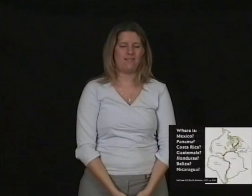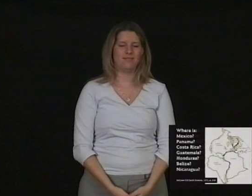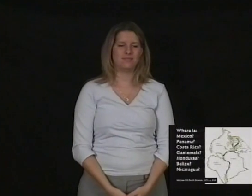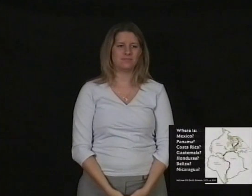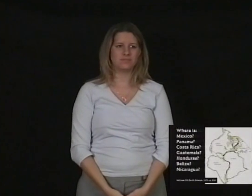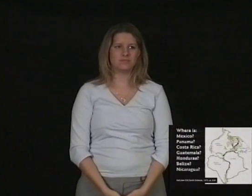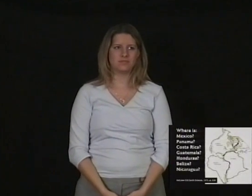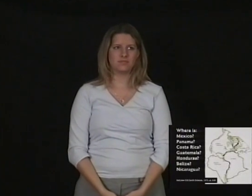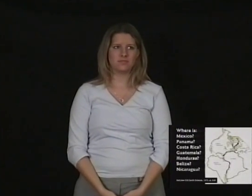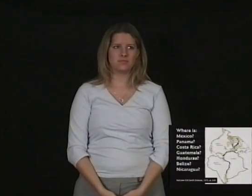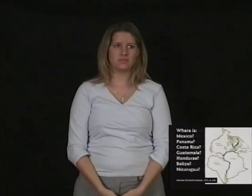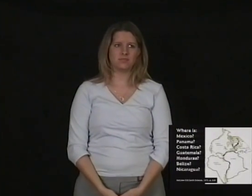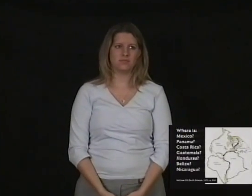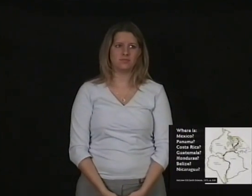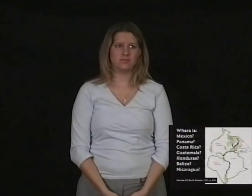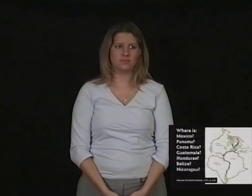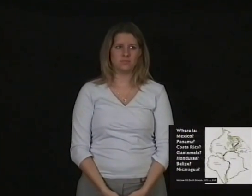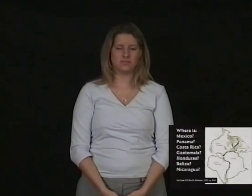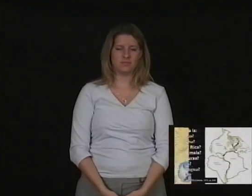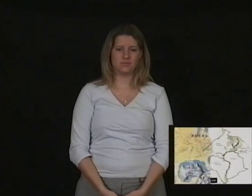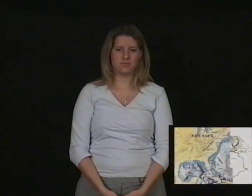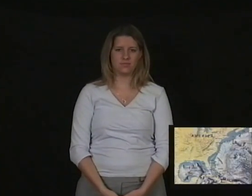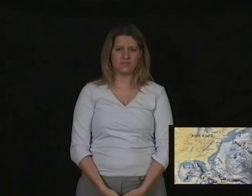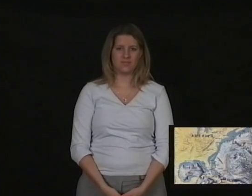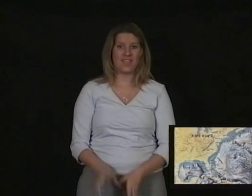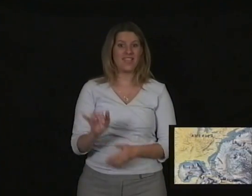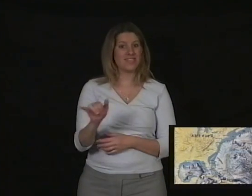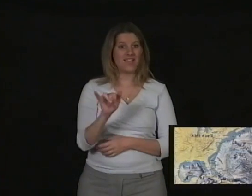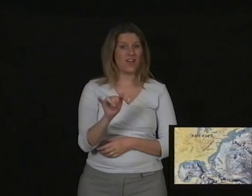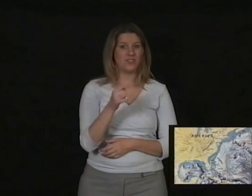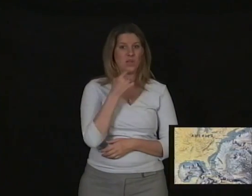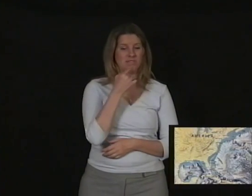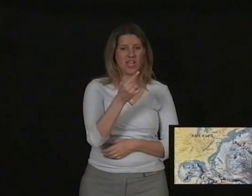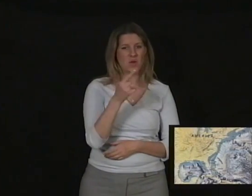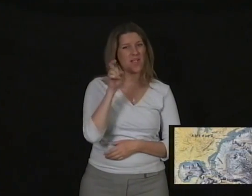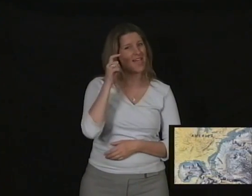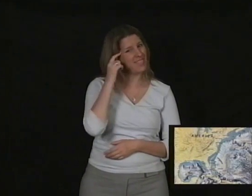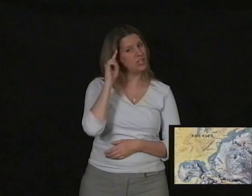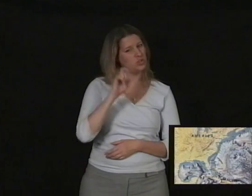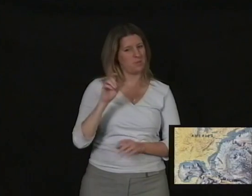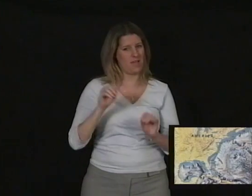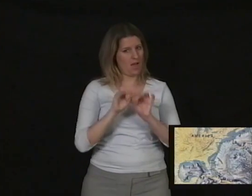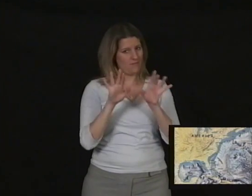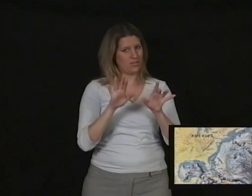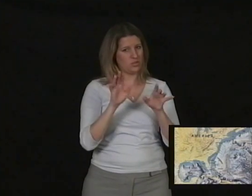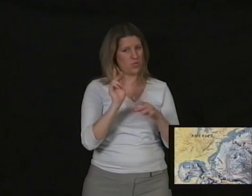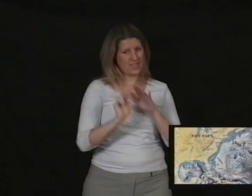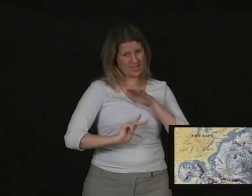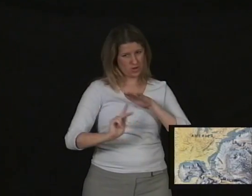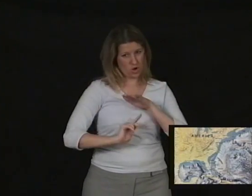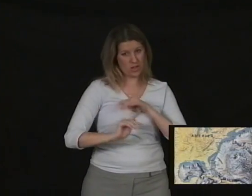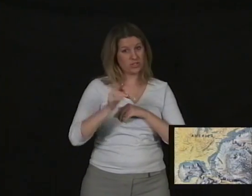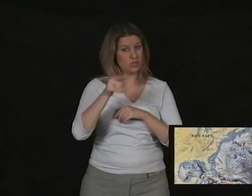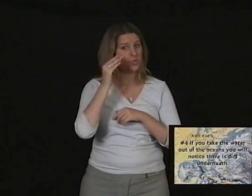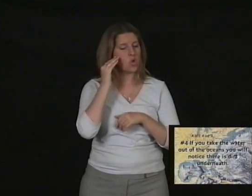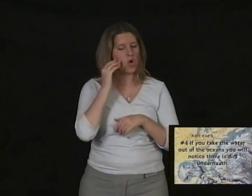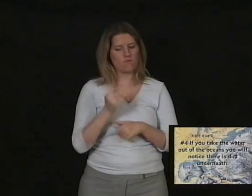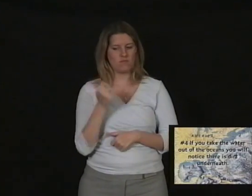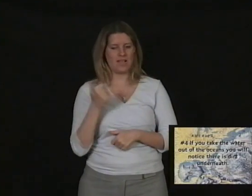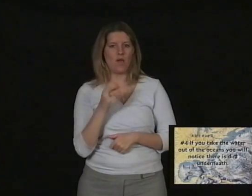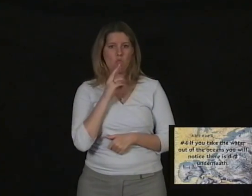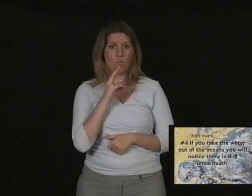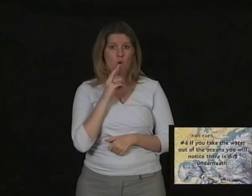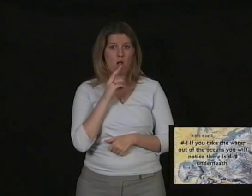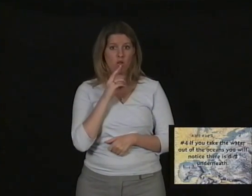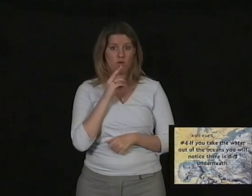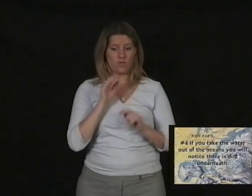Guatemala? And they don't tell you what I think ought to be obvious to a kindergartner. Did you know if you take the water out of the oceans, there is